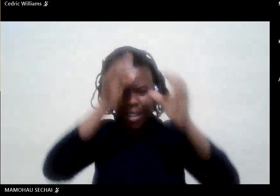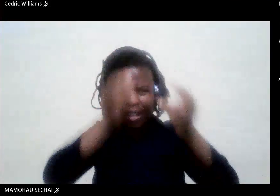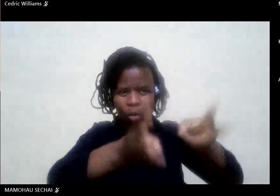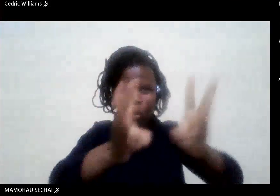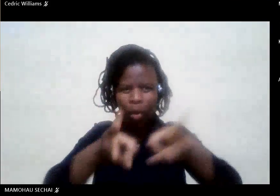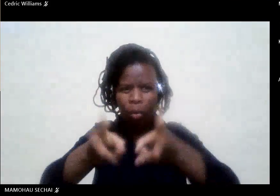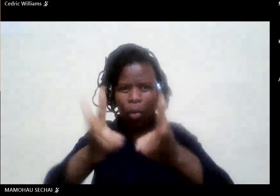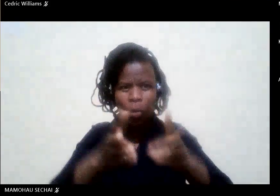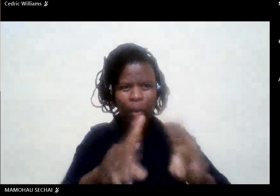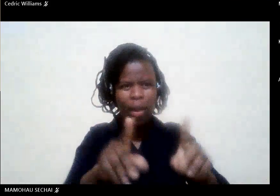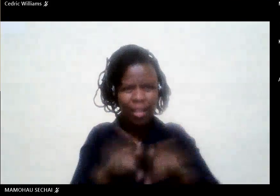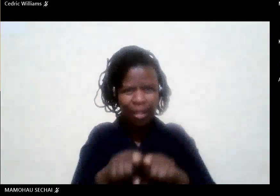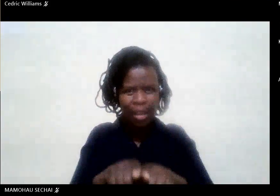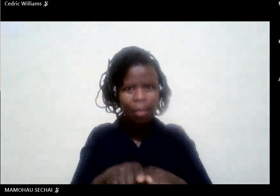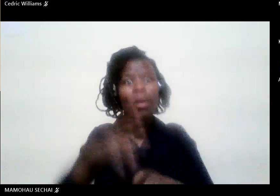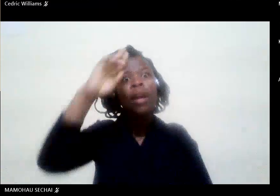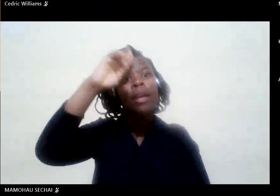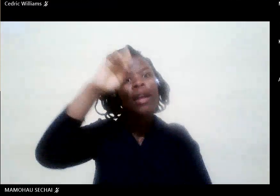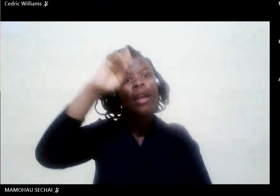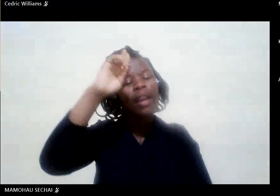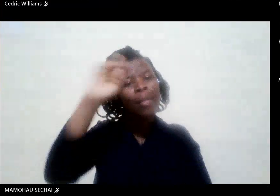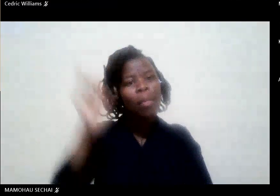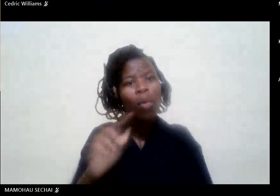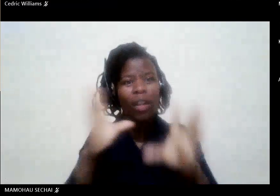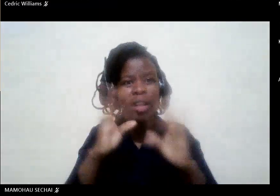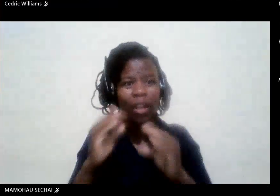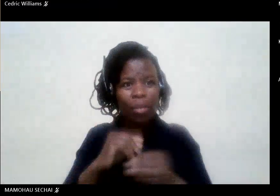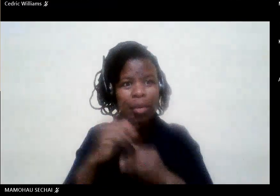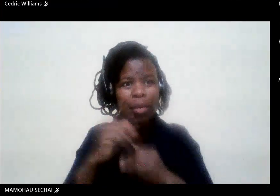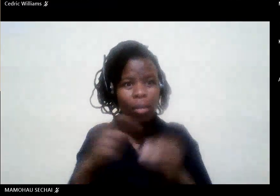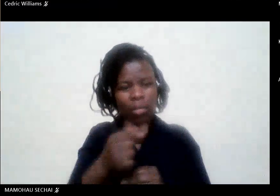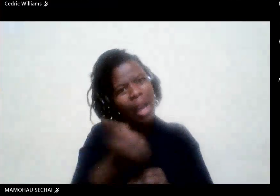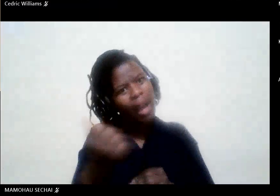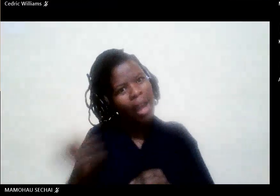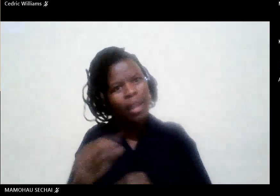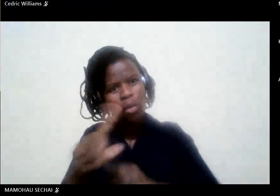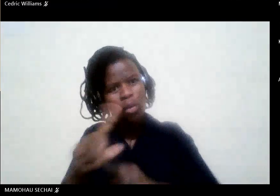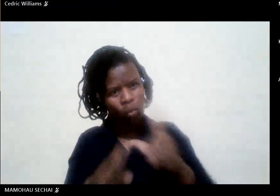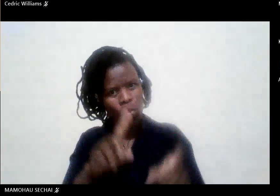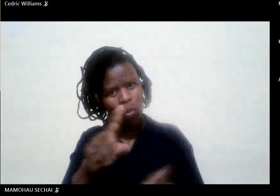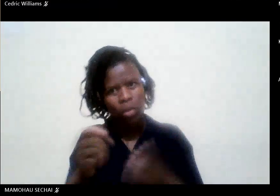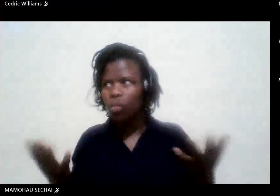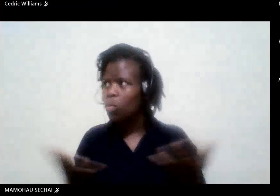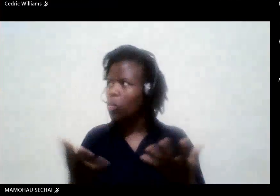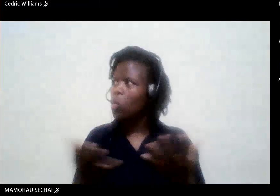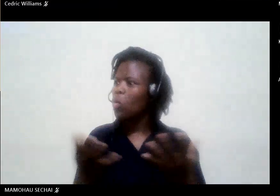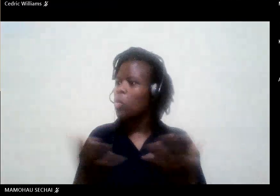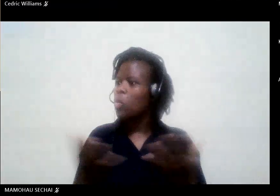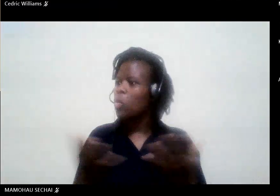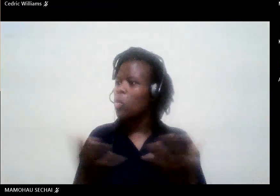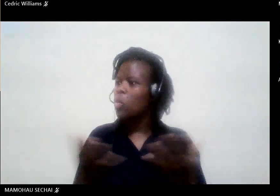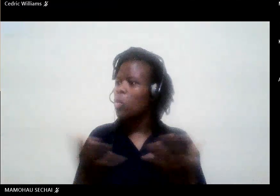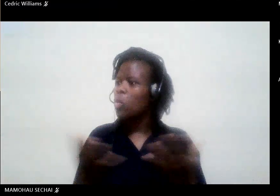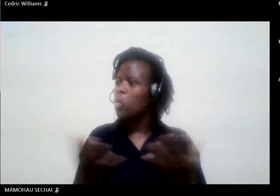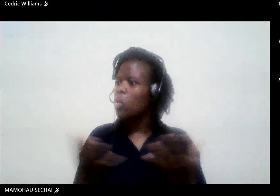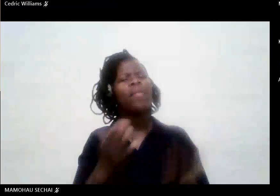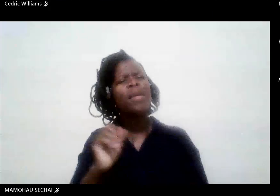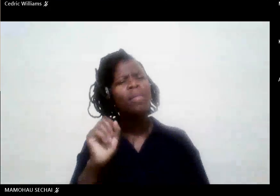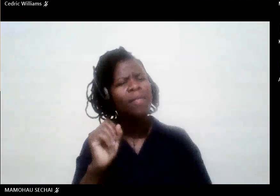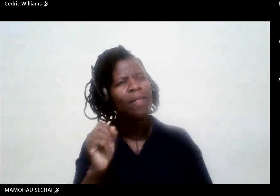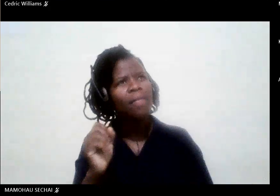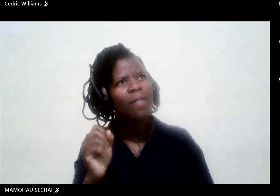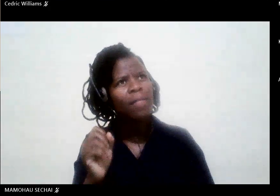Creative ways. Remember, we talked about, one of the questions in, I think it was the first